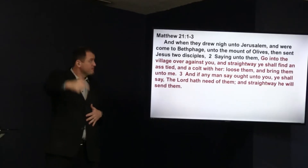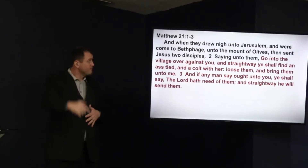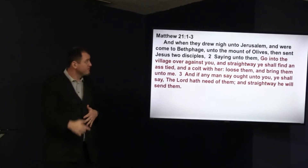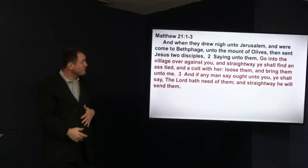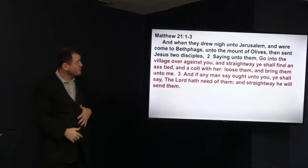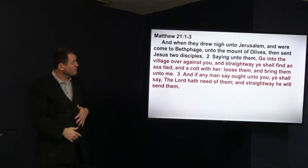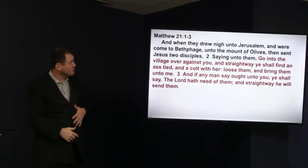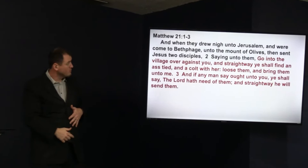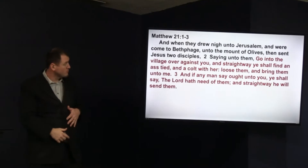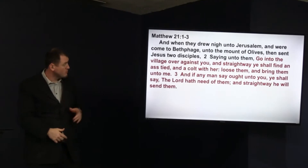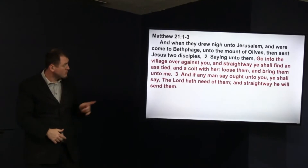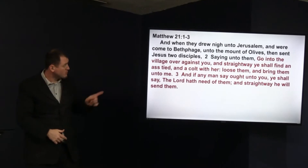chapter 21.